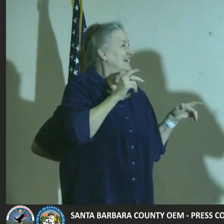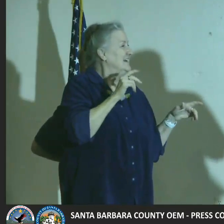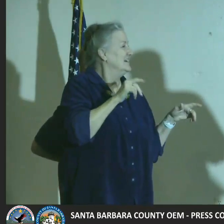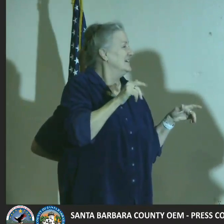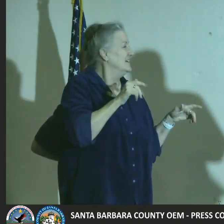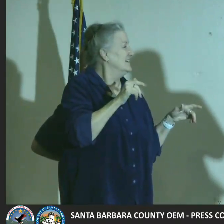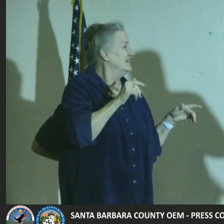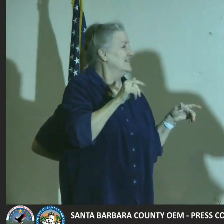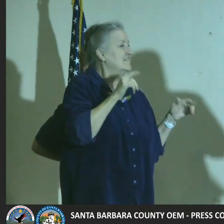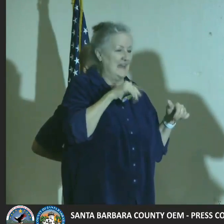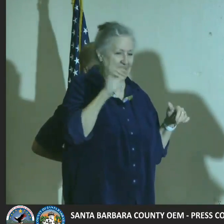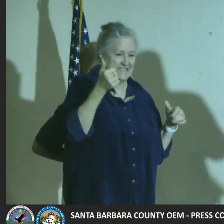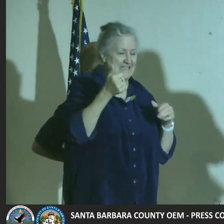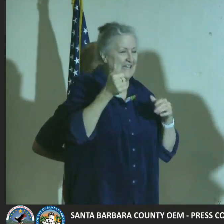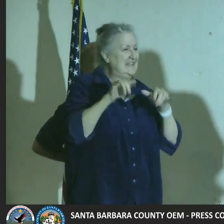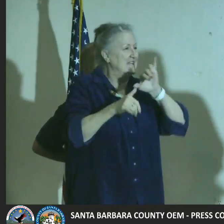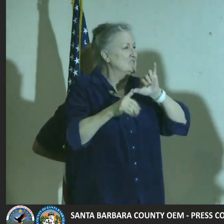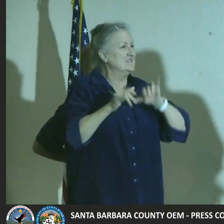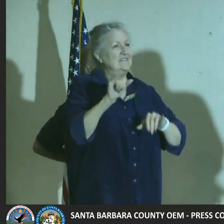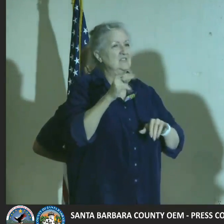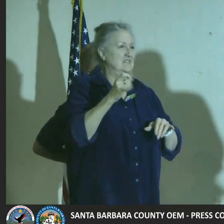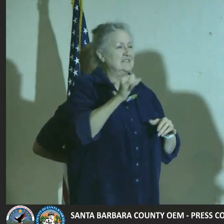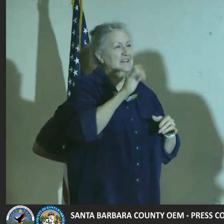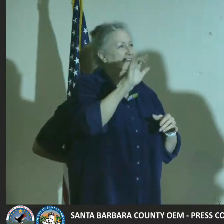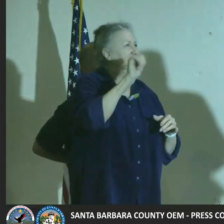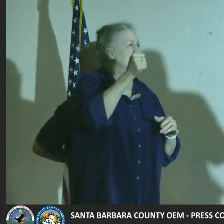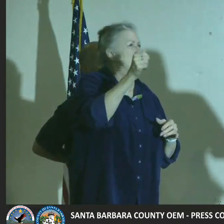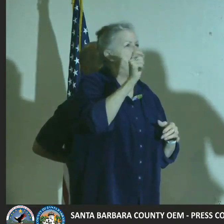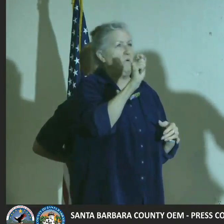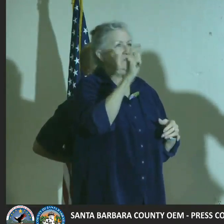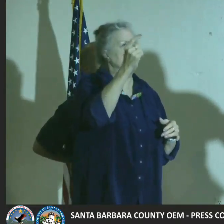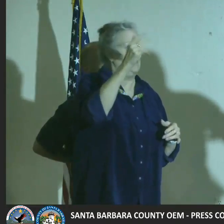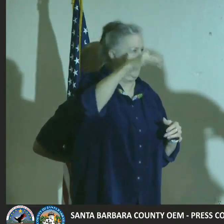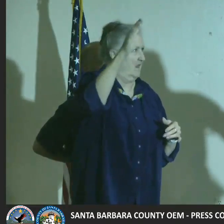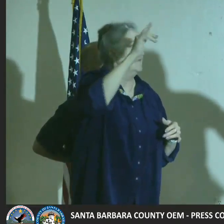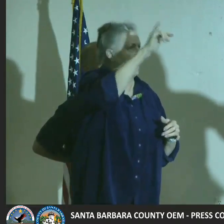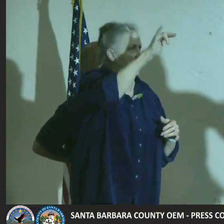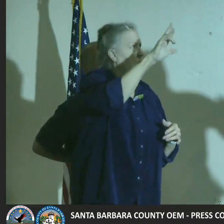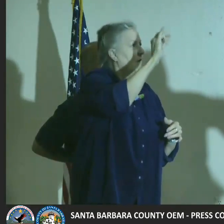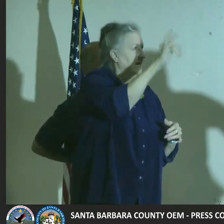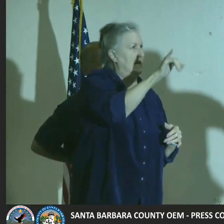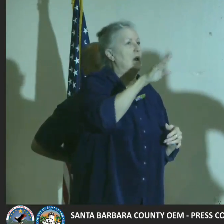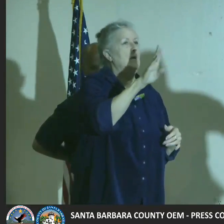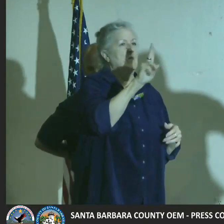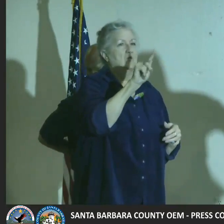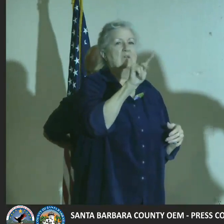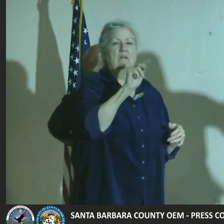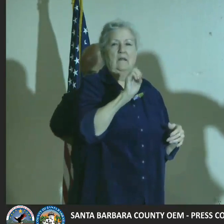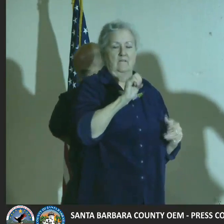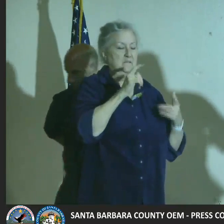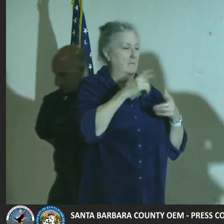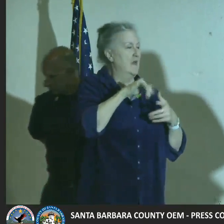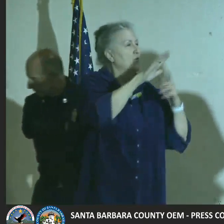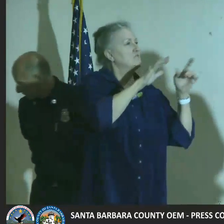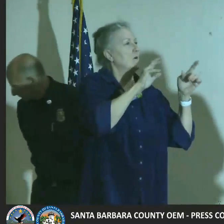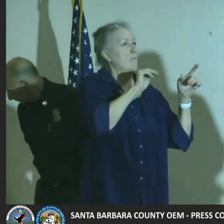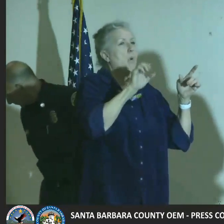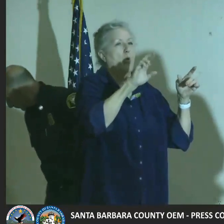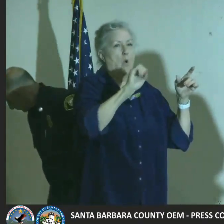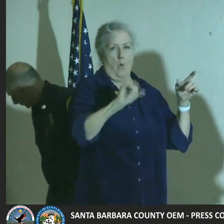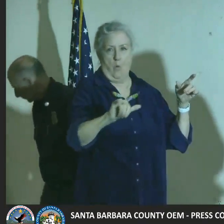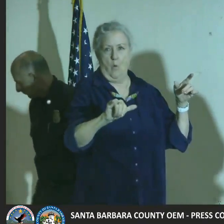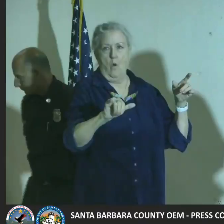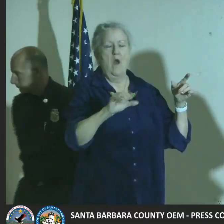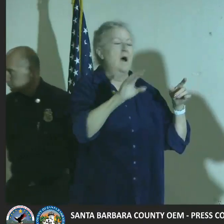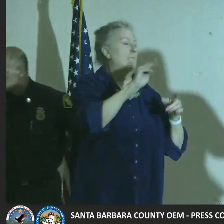They had the 10-inch, 10 point something up in Rocky Butte. Some other areas from like Morro Bay up to Rocky Butte